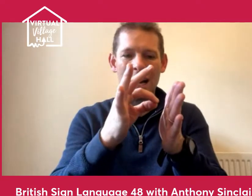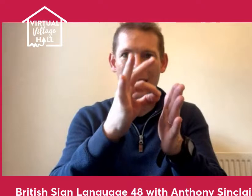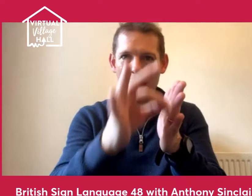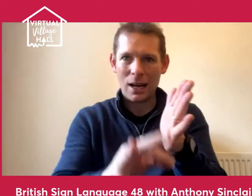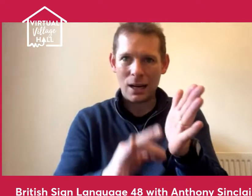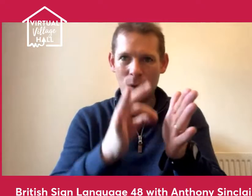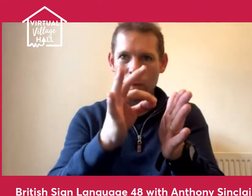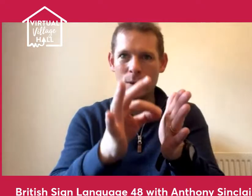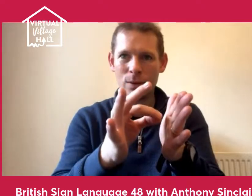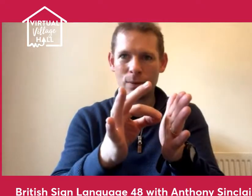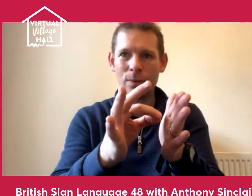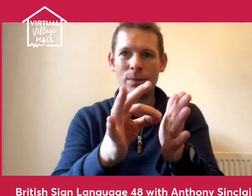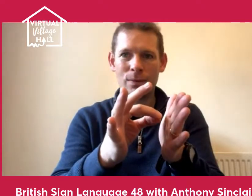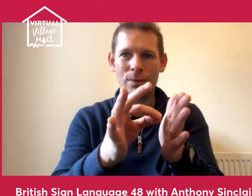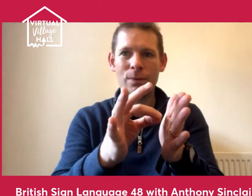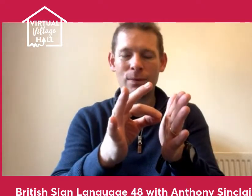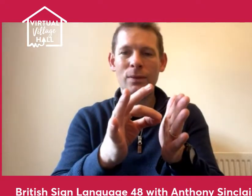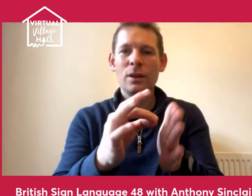2 hours,